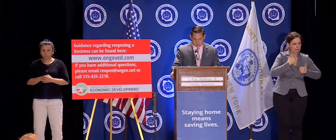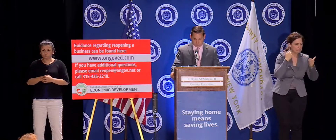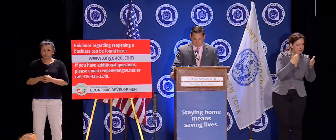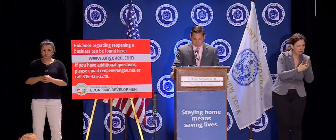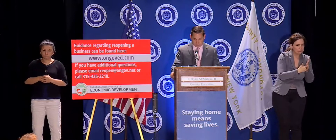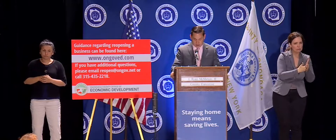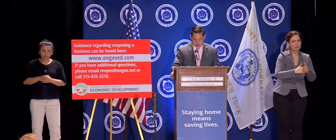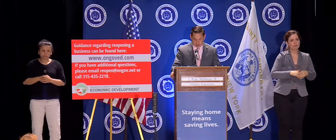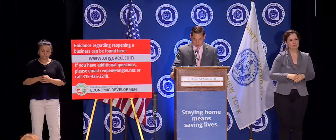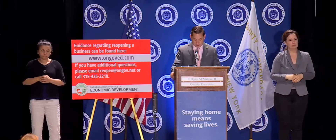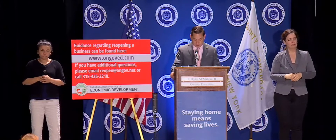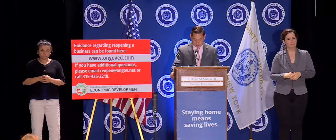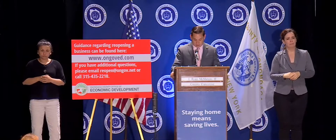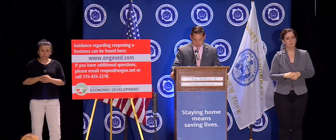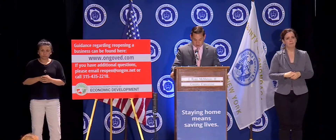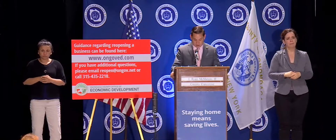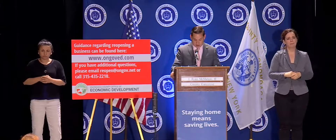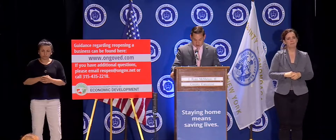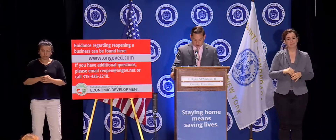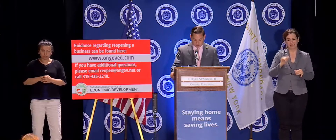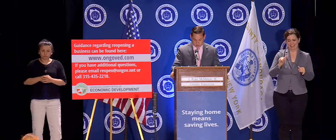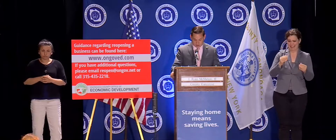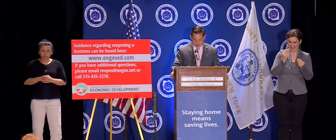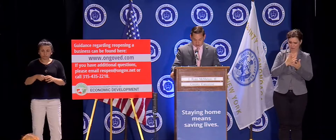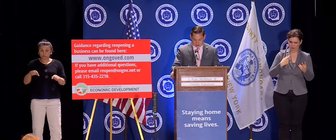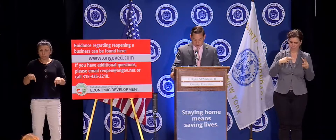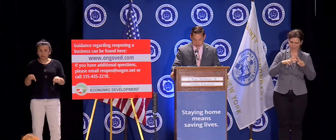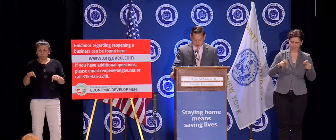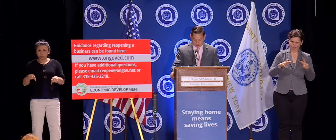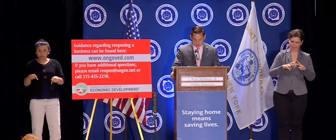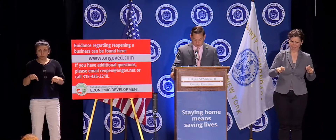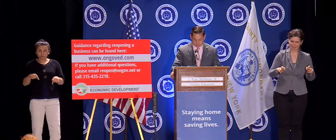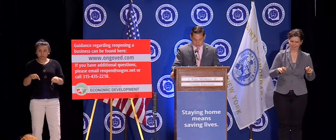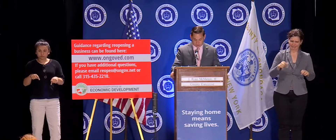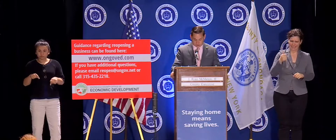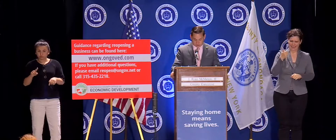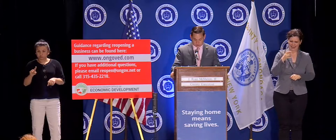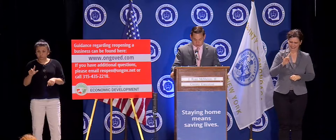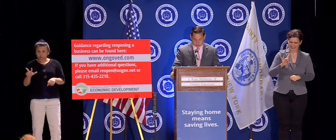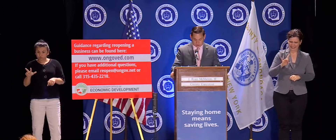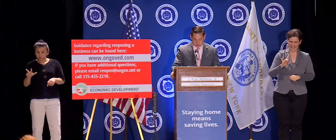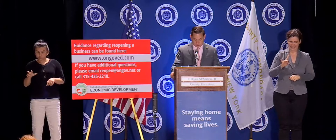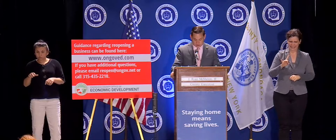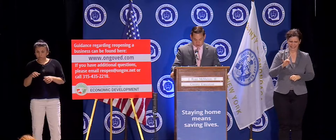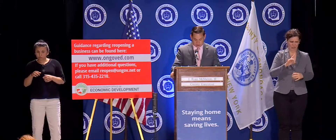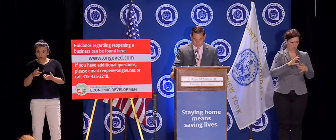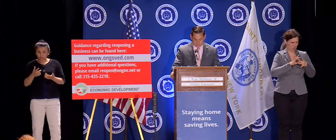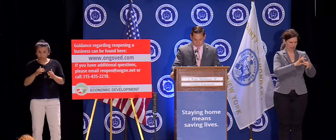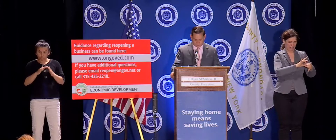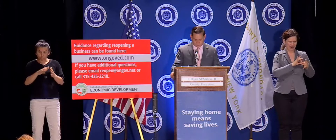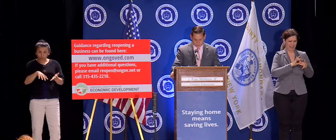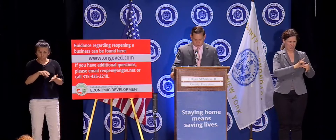when you look at that, right now, 18 contacts or affiliations,